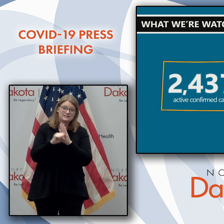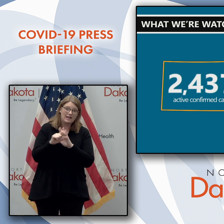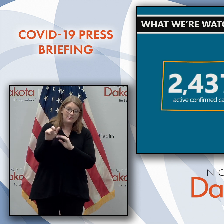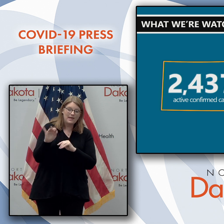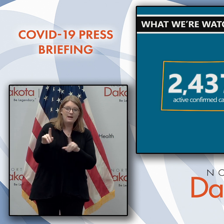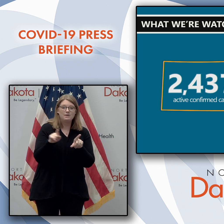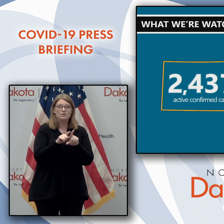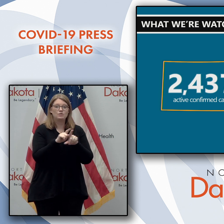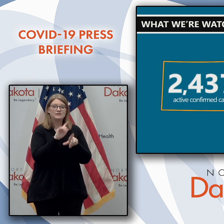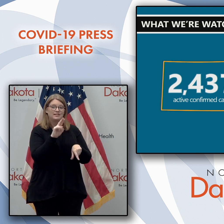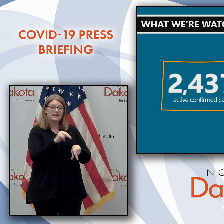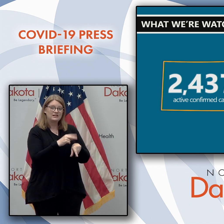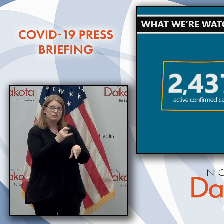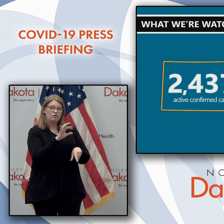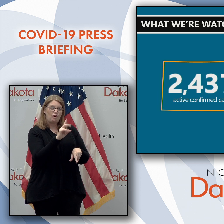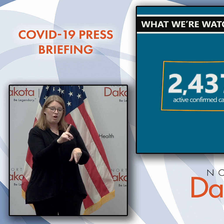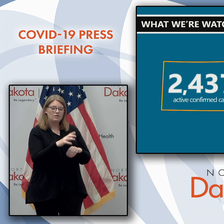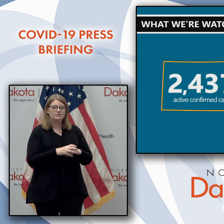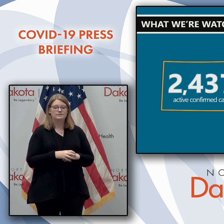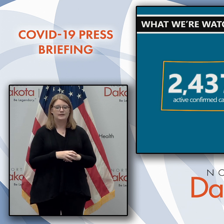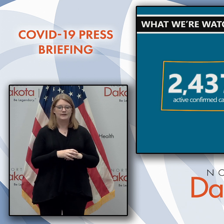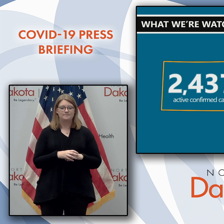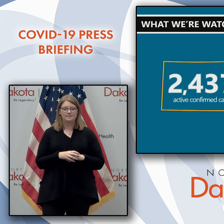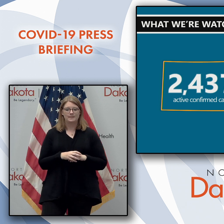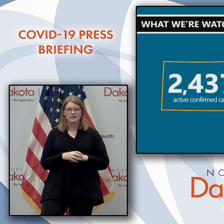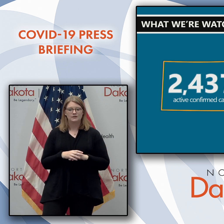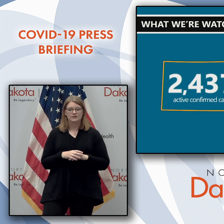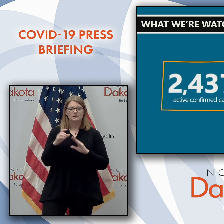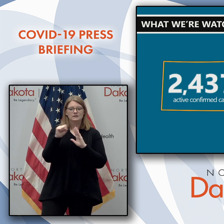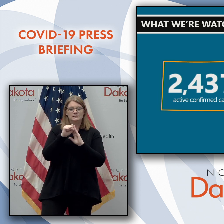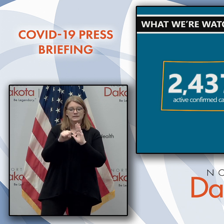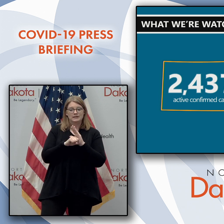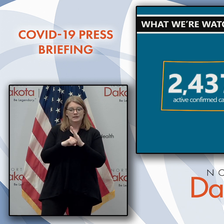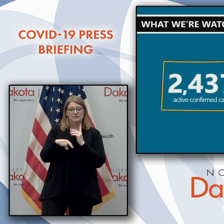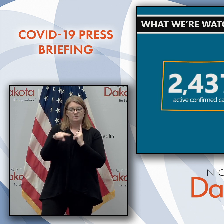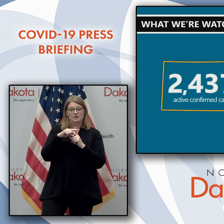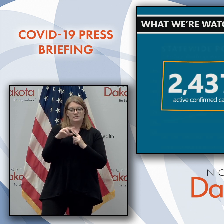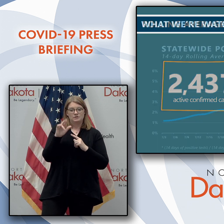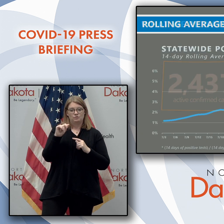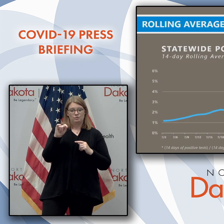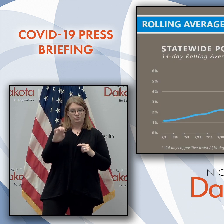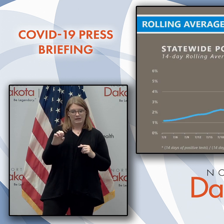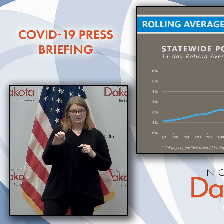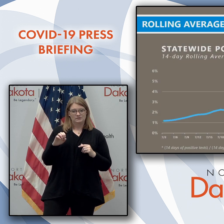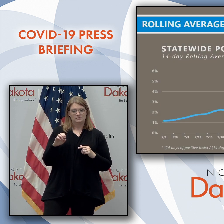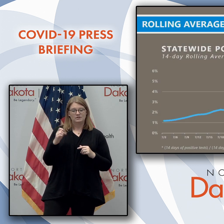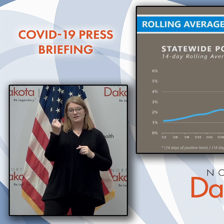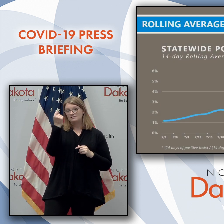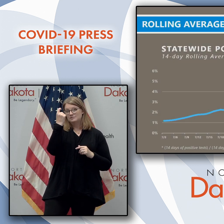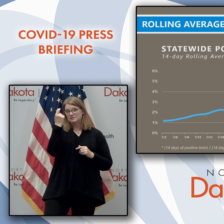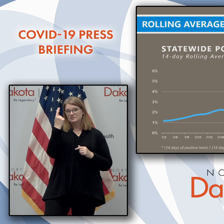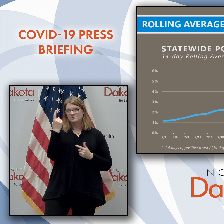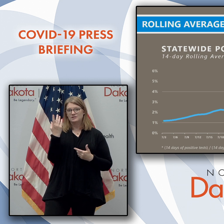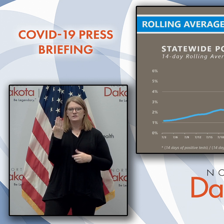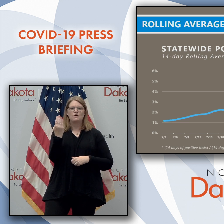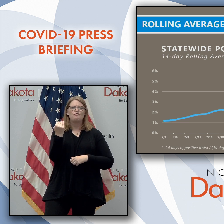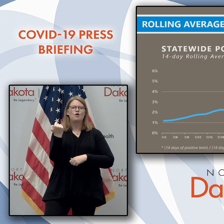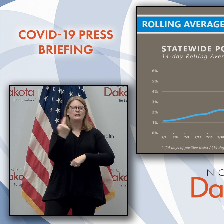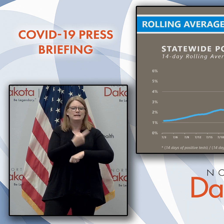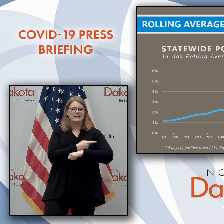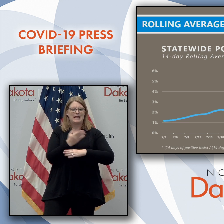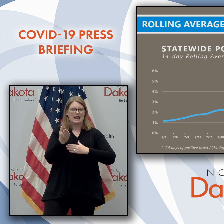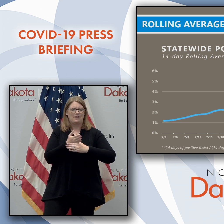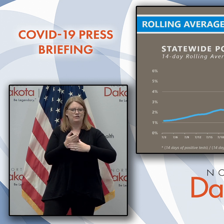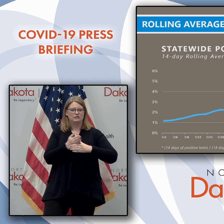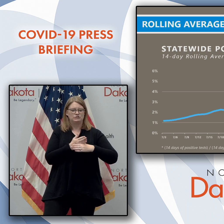on the forefront of testing. When we take a look at our statewide positive rate of completed tests, again, this is a rolling 14 days, so